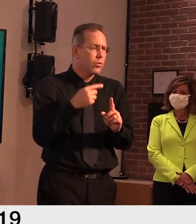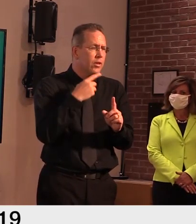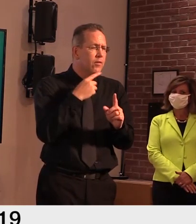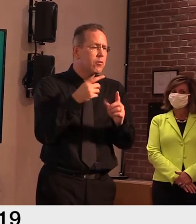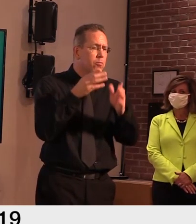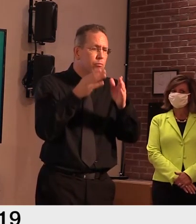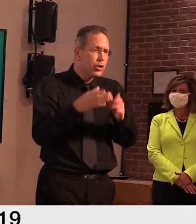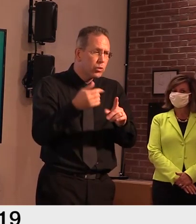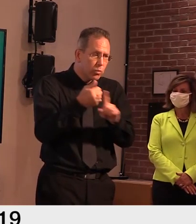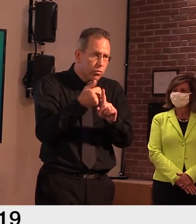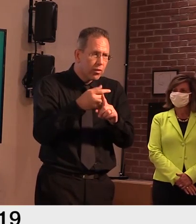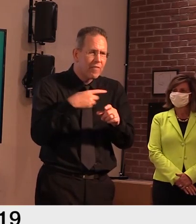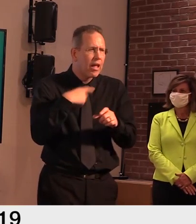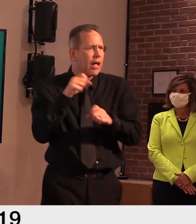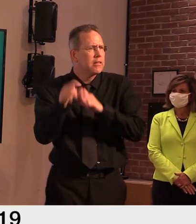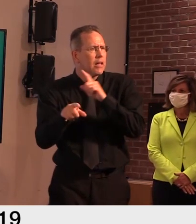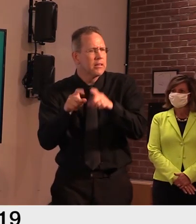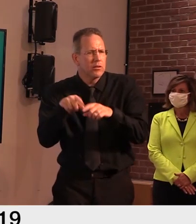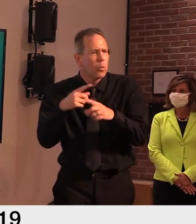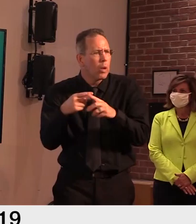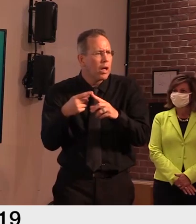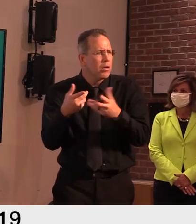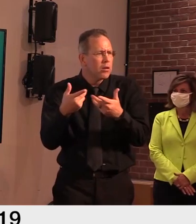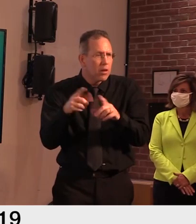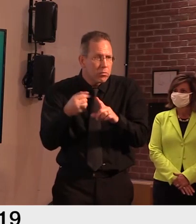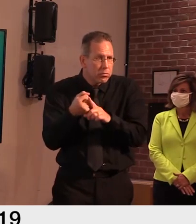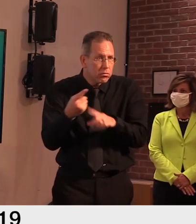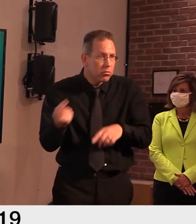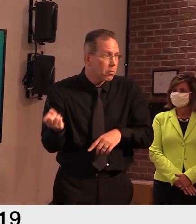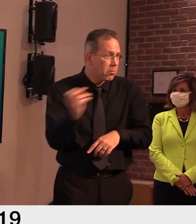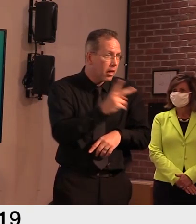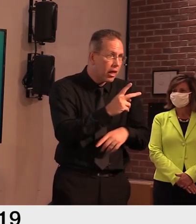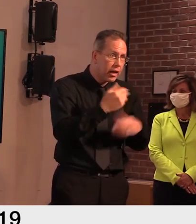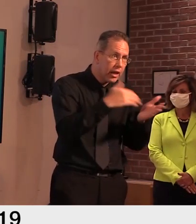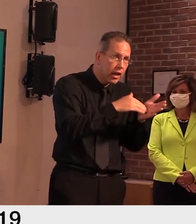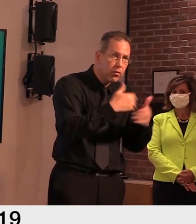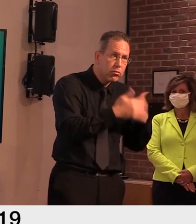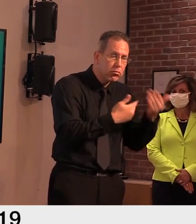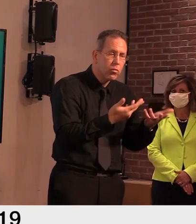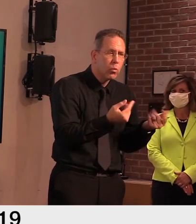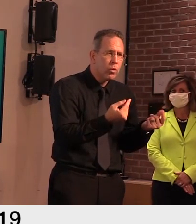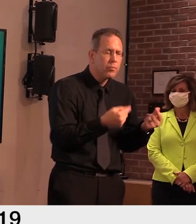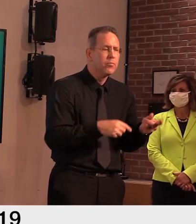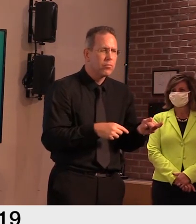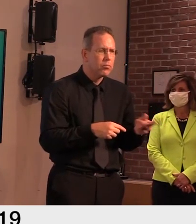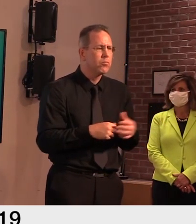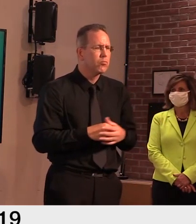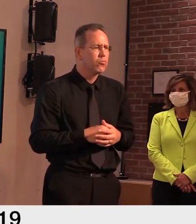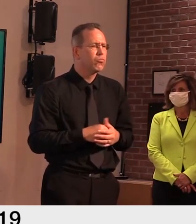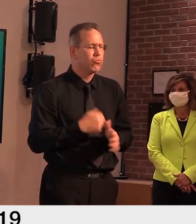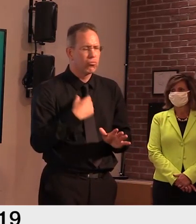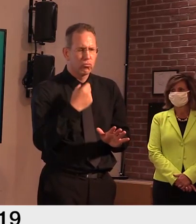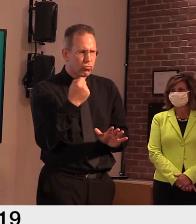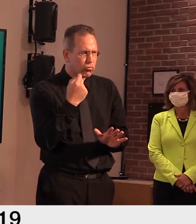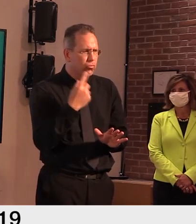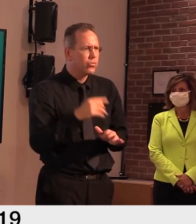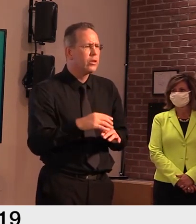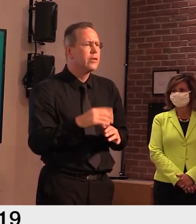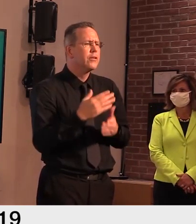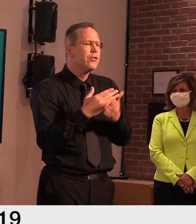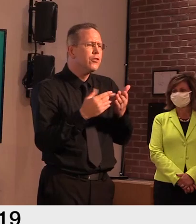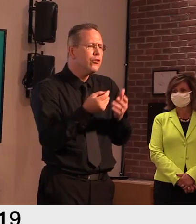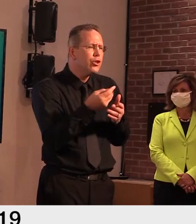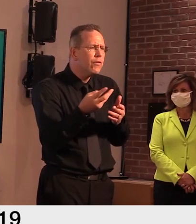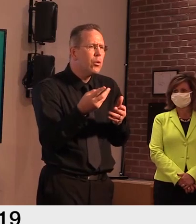who needs to then be quarantined because they're such a close contact. So it's really, I'm going to reframe your question a little as